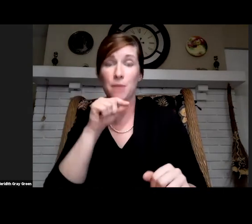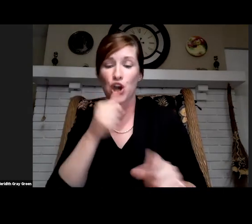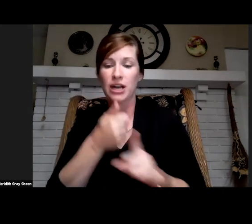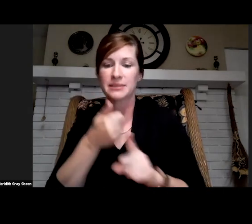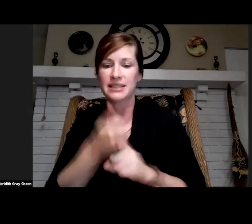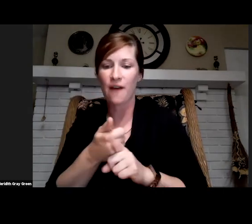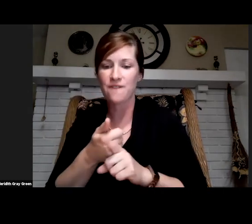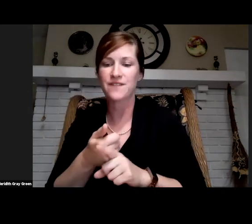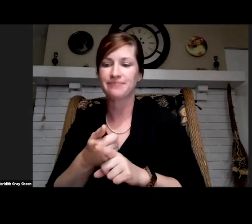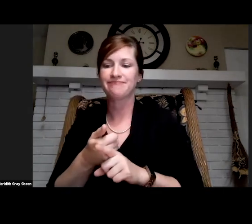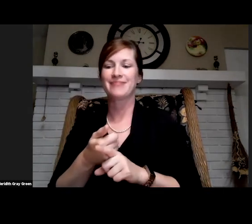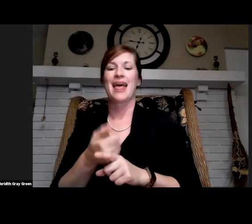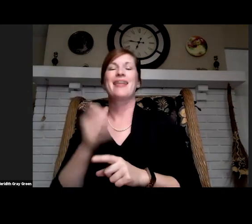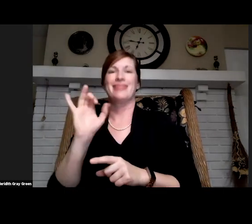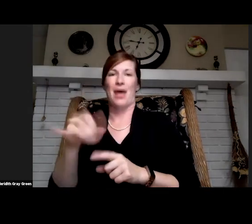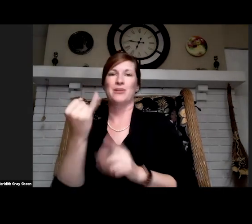Blackbird